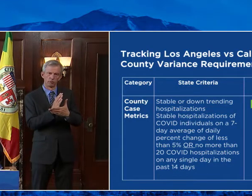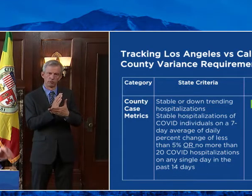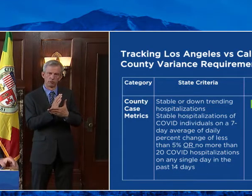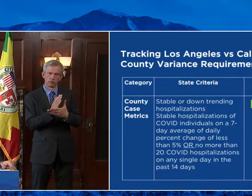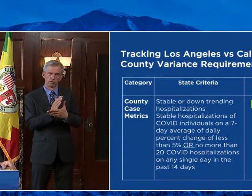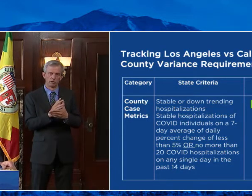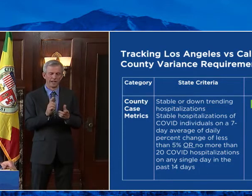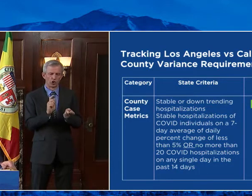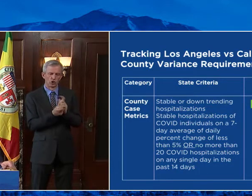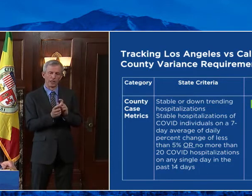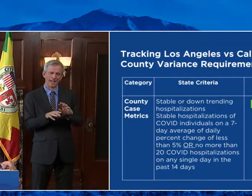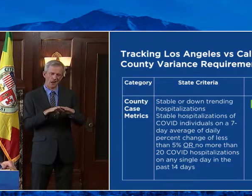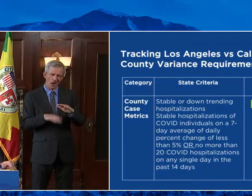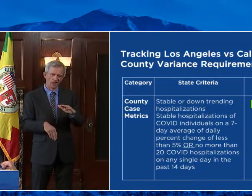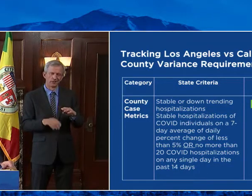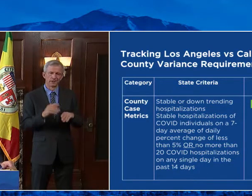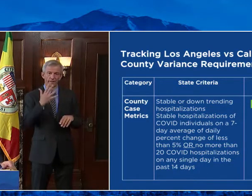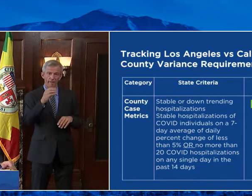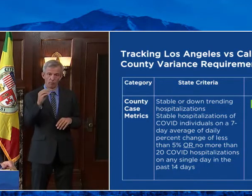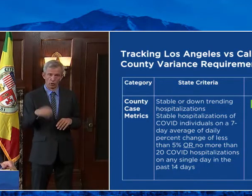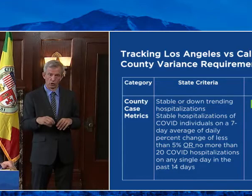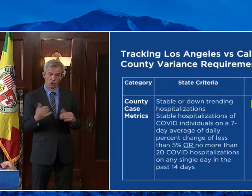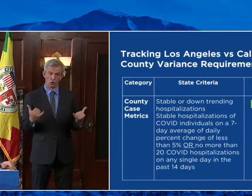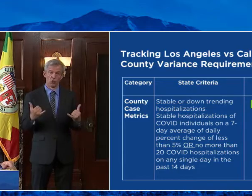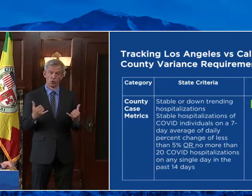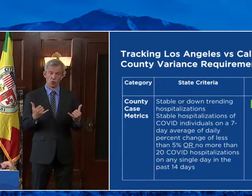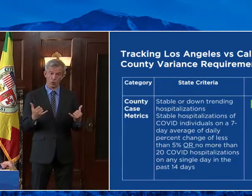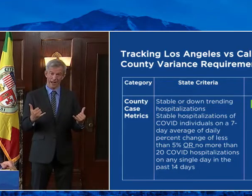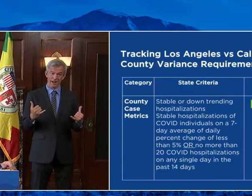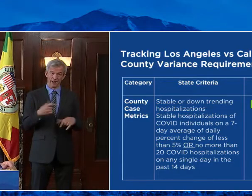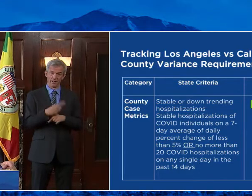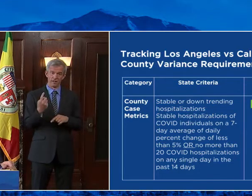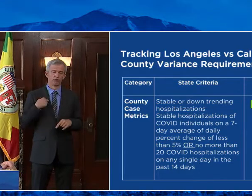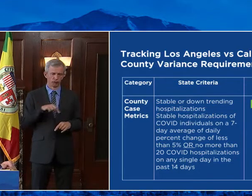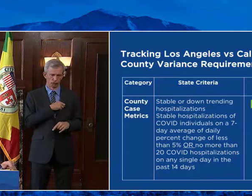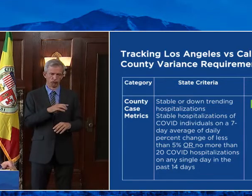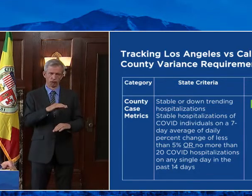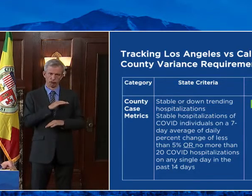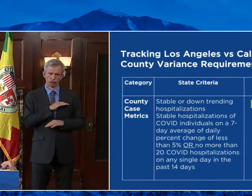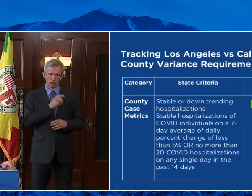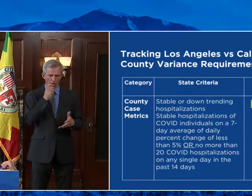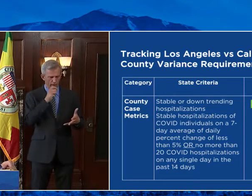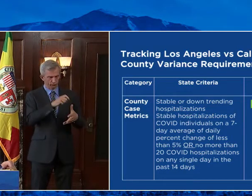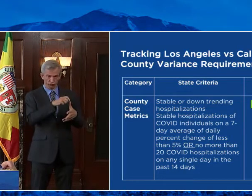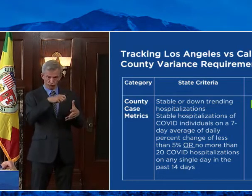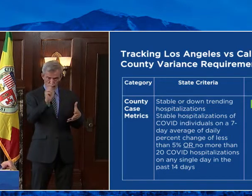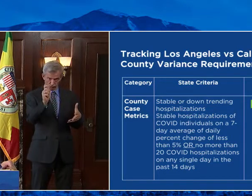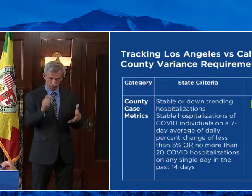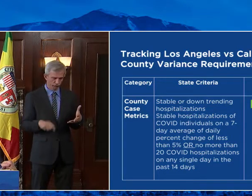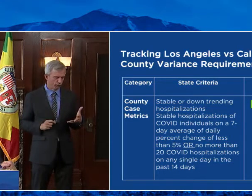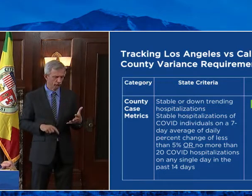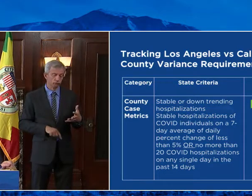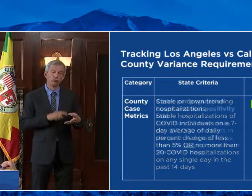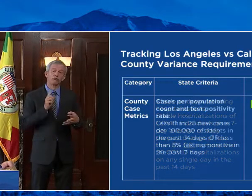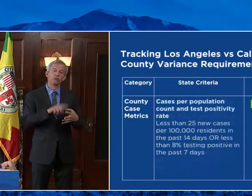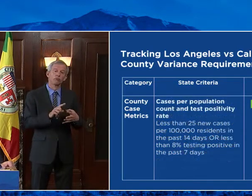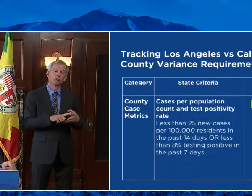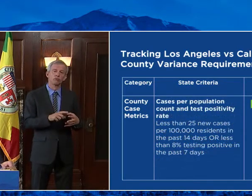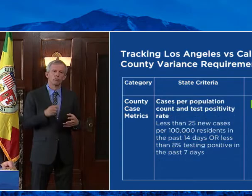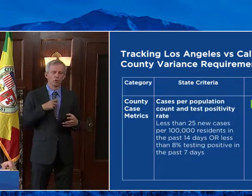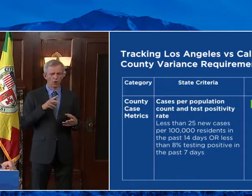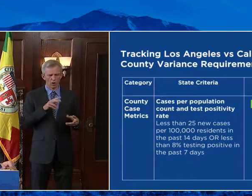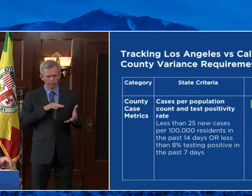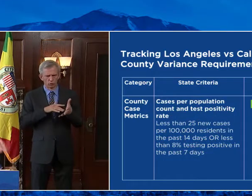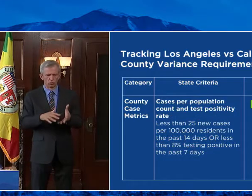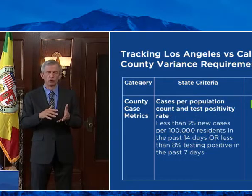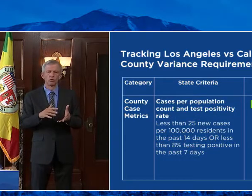less than 5%. Today, we have met that. Second, you have to look at the cases per